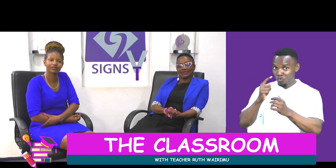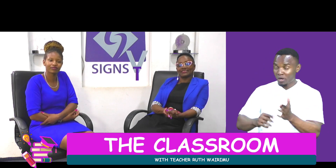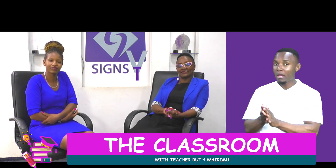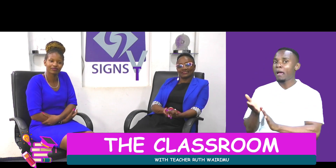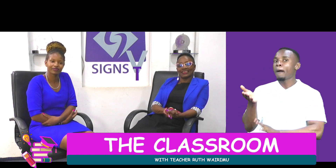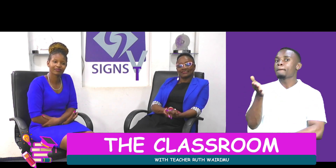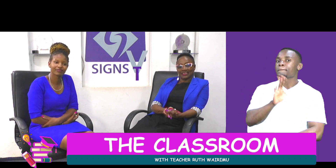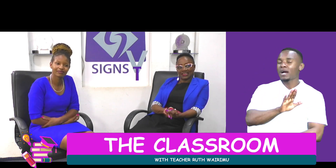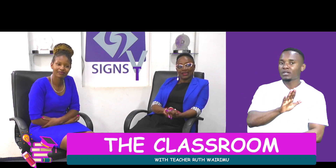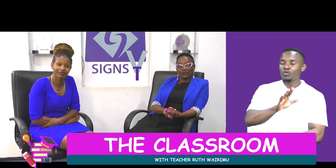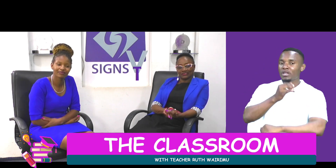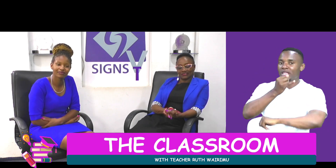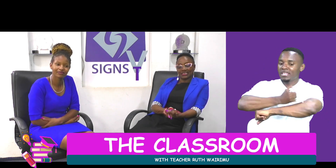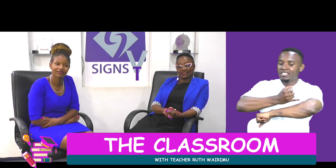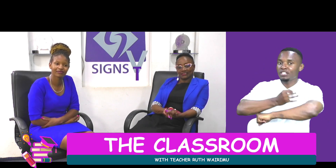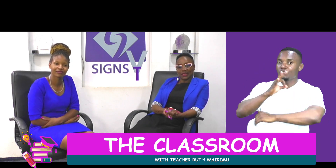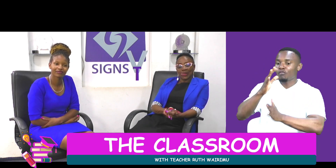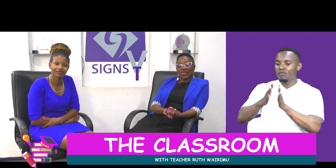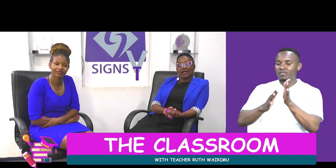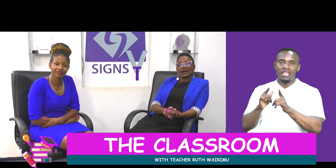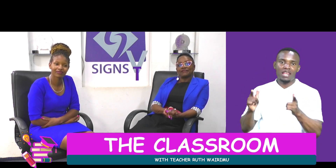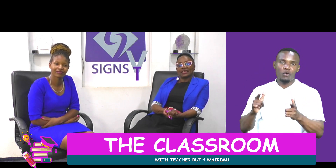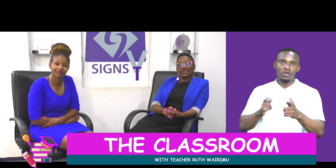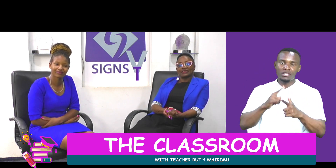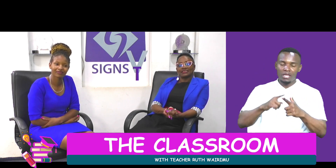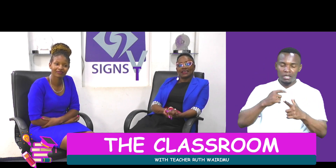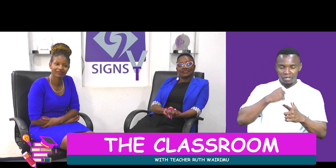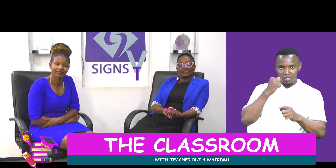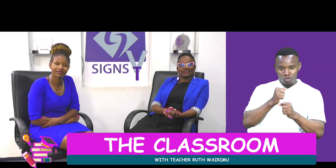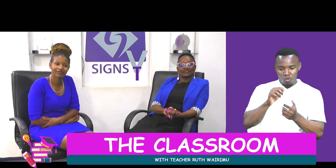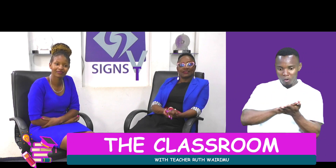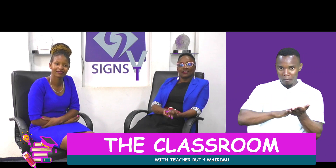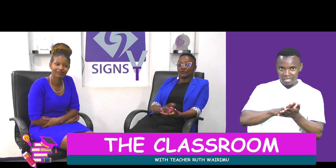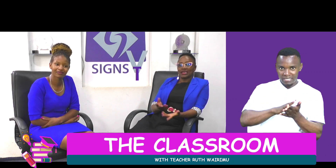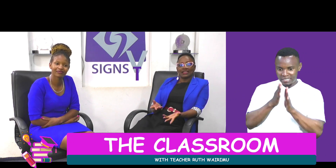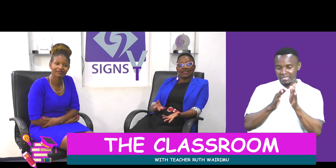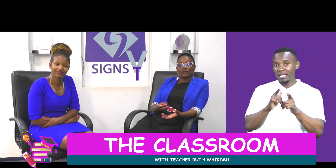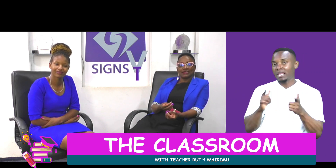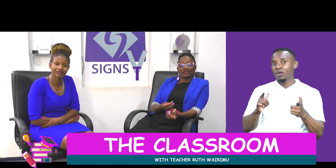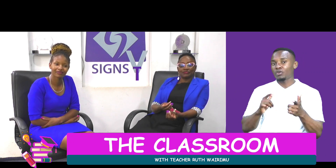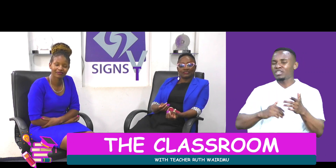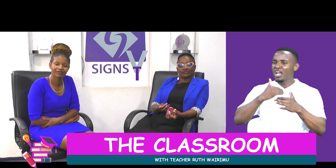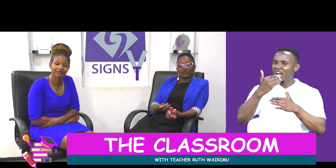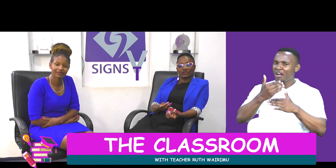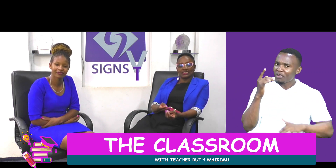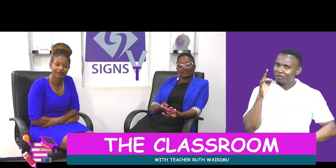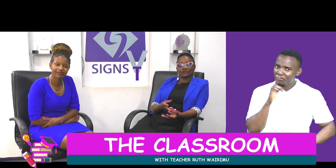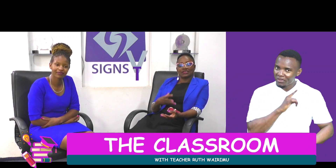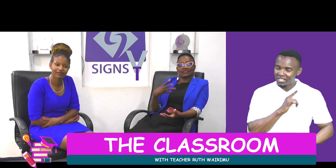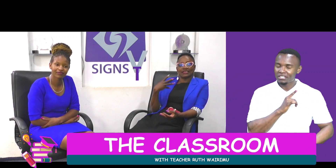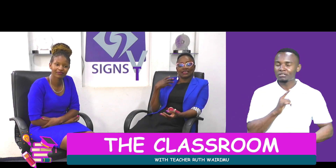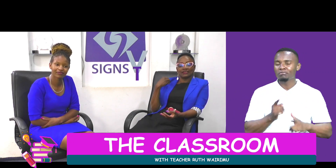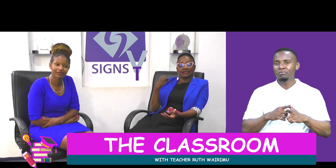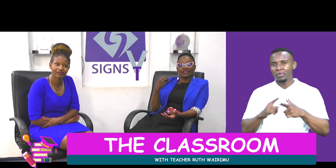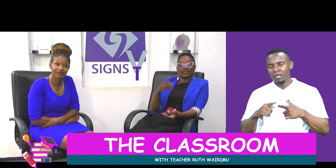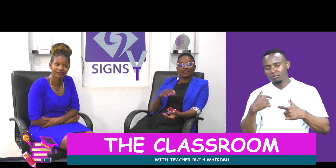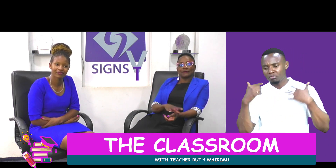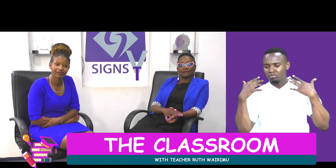in basic sign language skills. After I cleared, well, I worked a bit on it so that